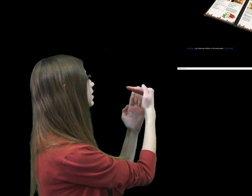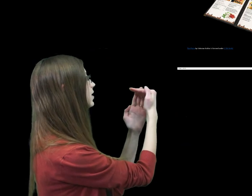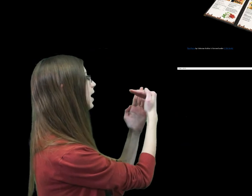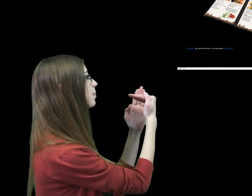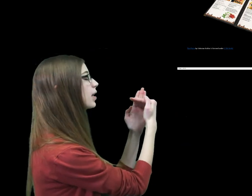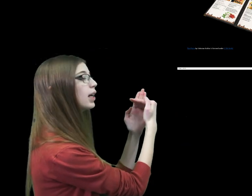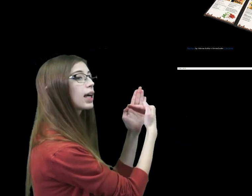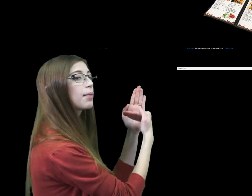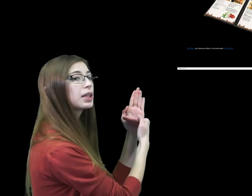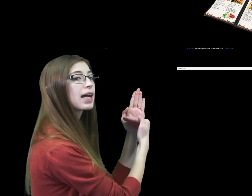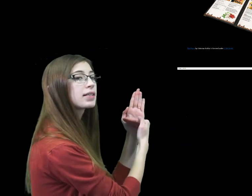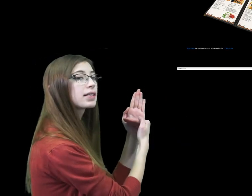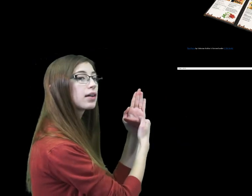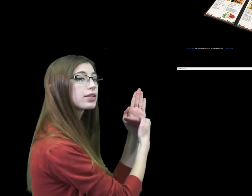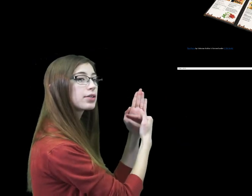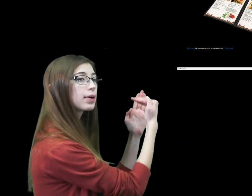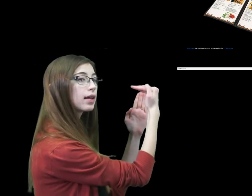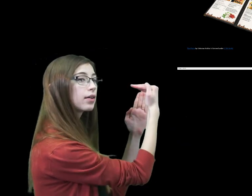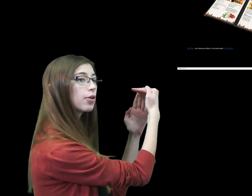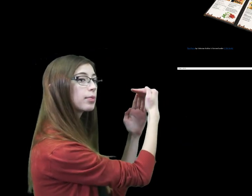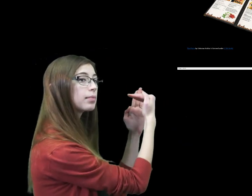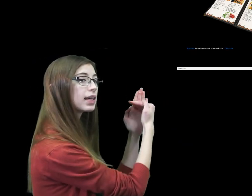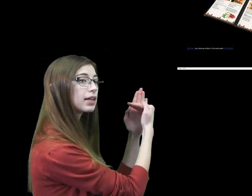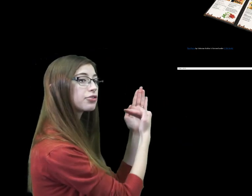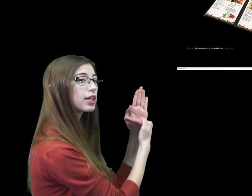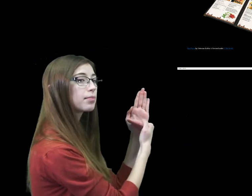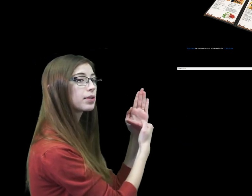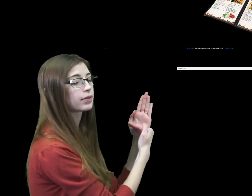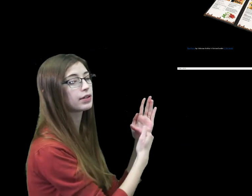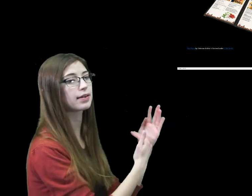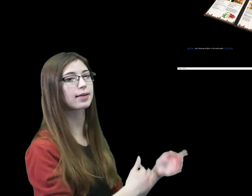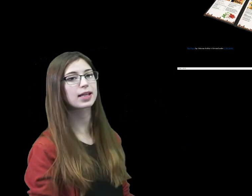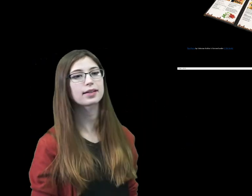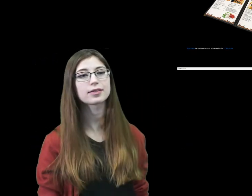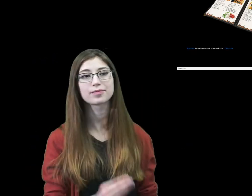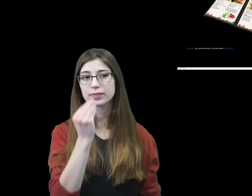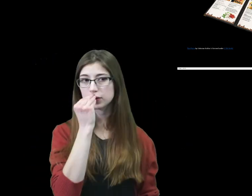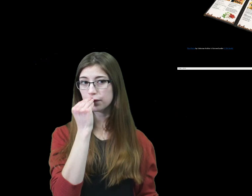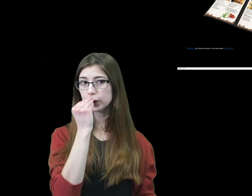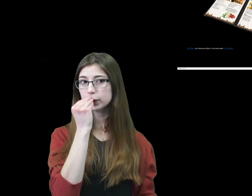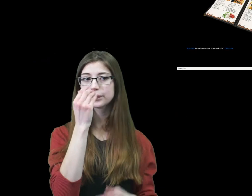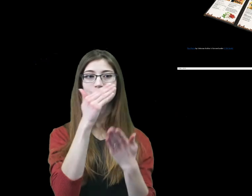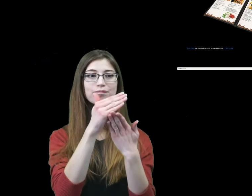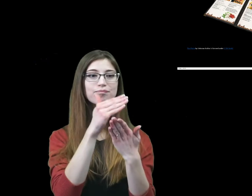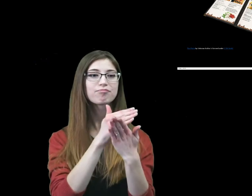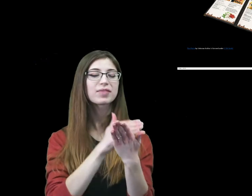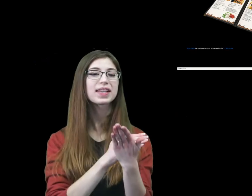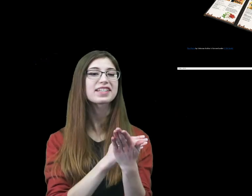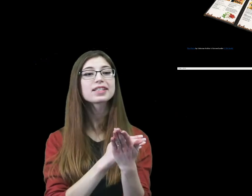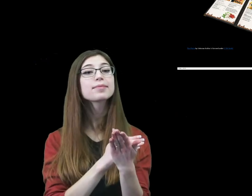tap a couple lines onto an open B handshake, your non-dominant hand. So food, list.